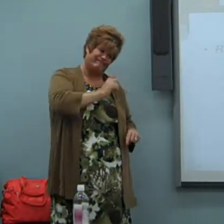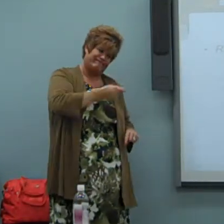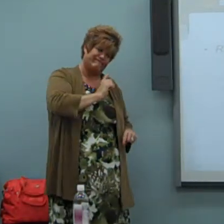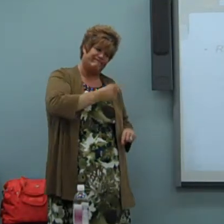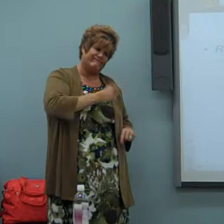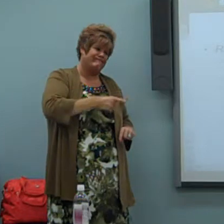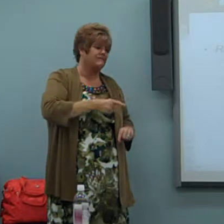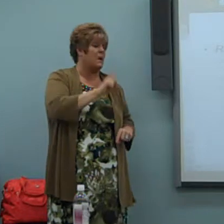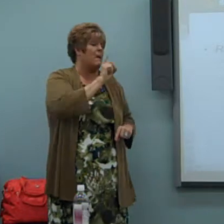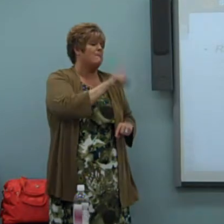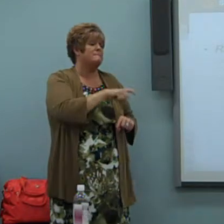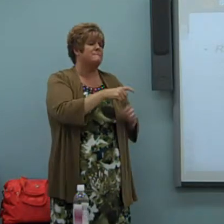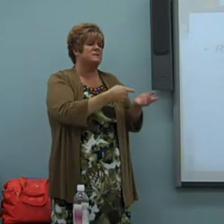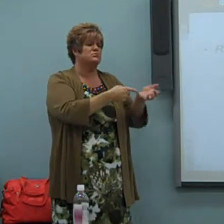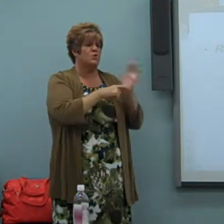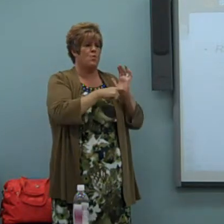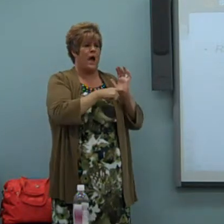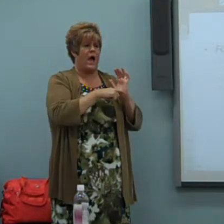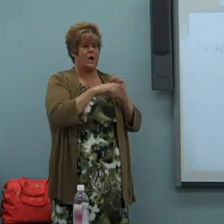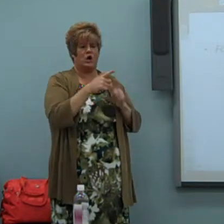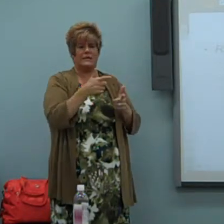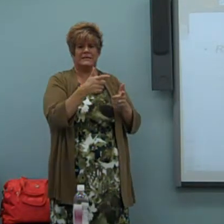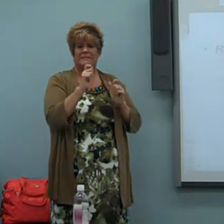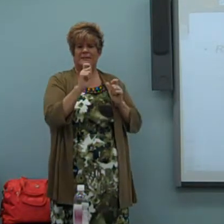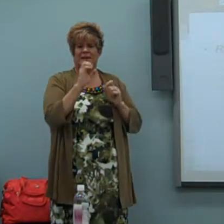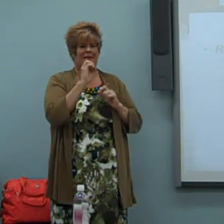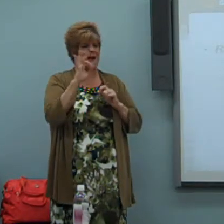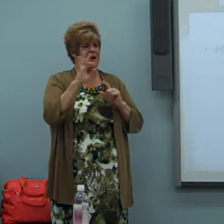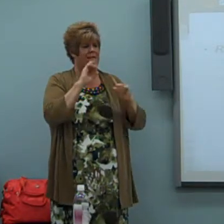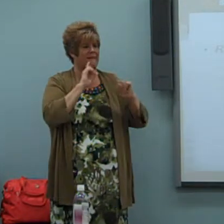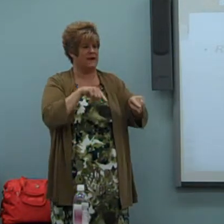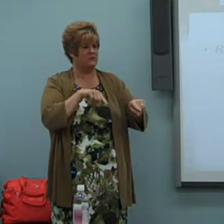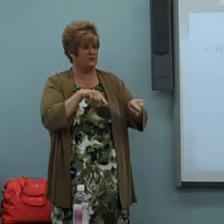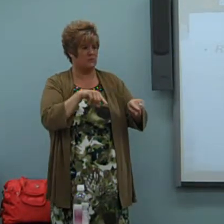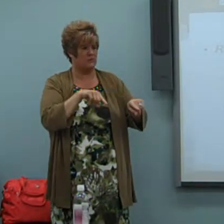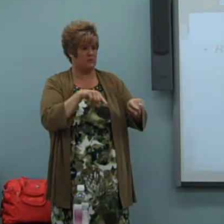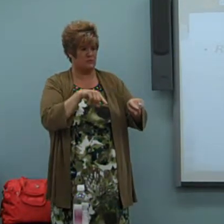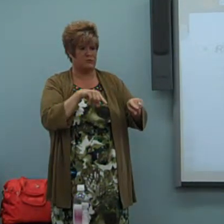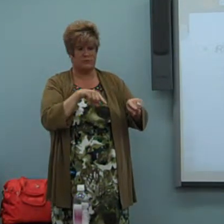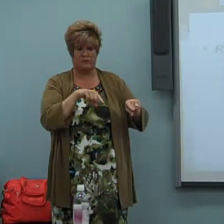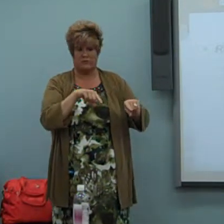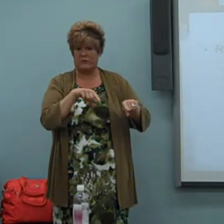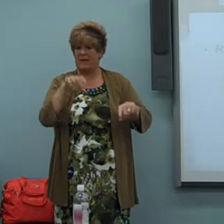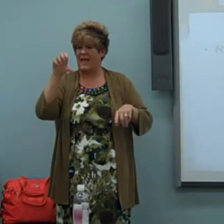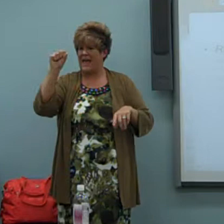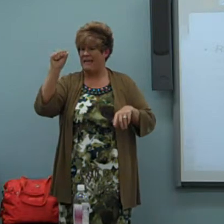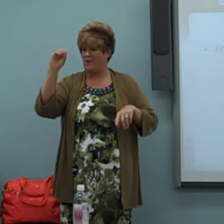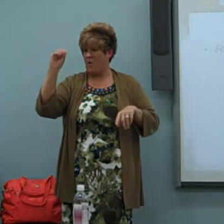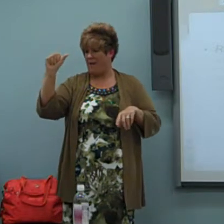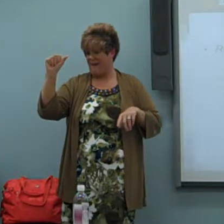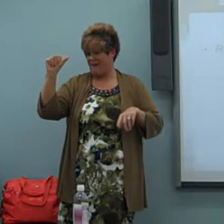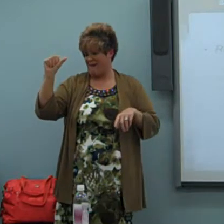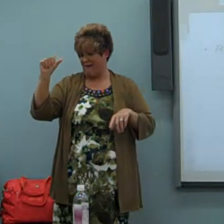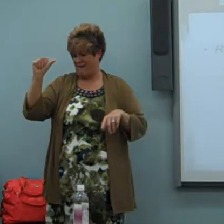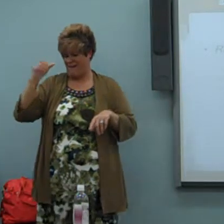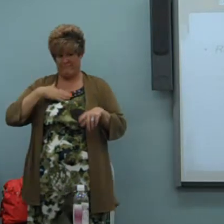and they have that opportunity to leave a voice message if they want to, but it's not required with the speed of the answer.